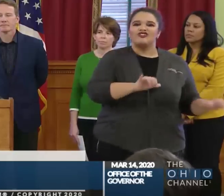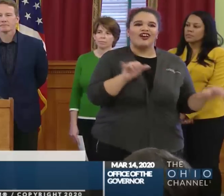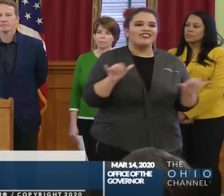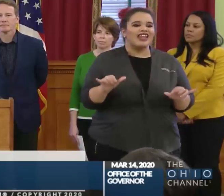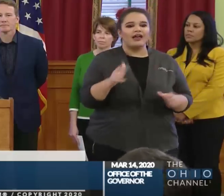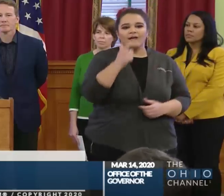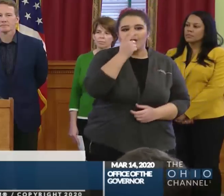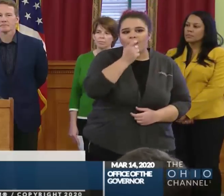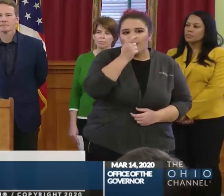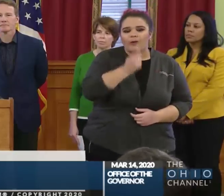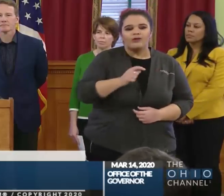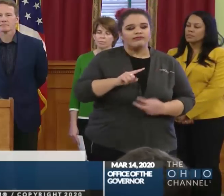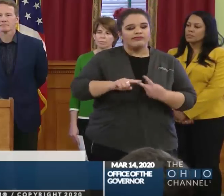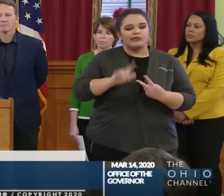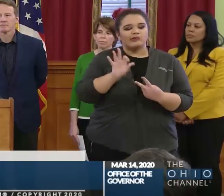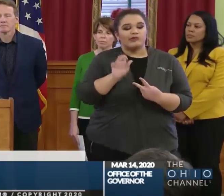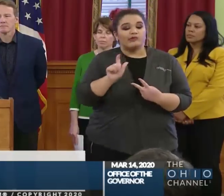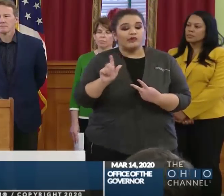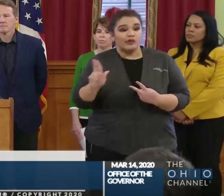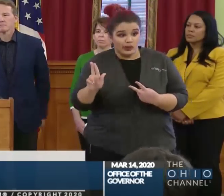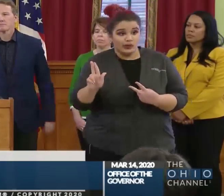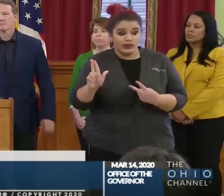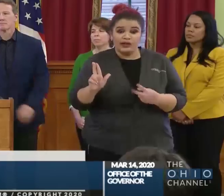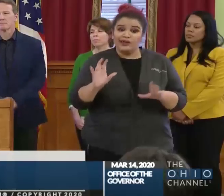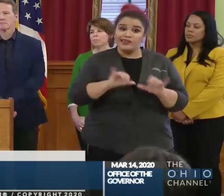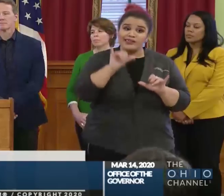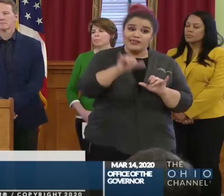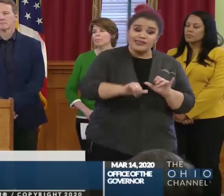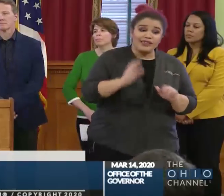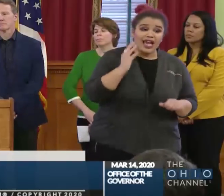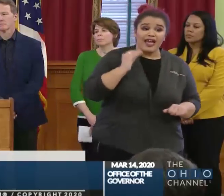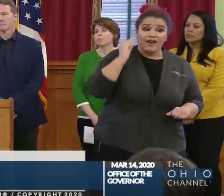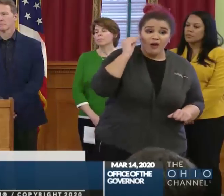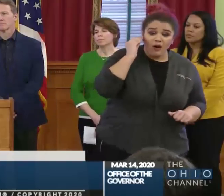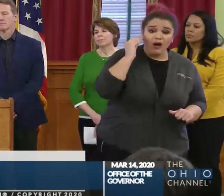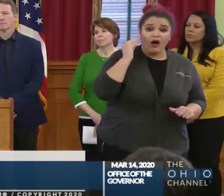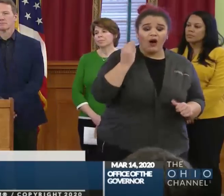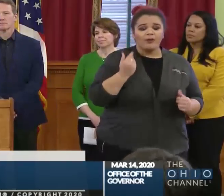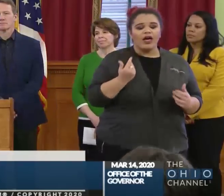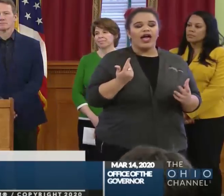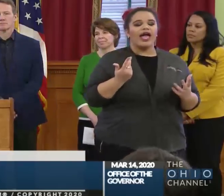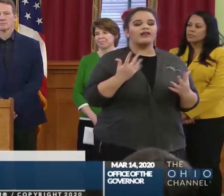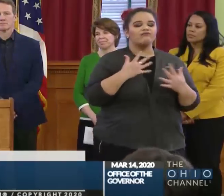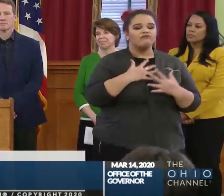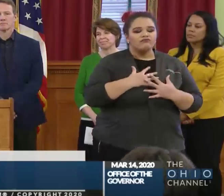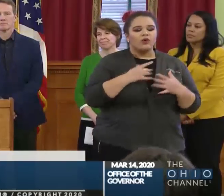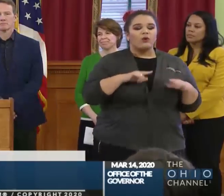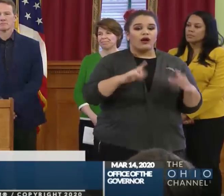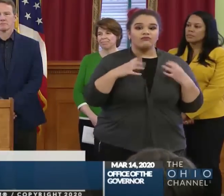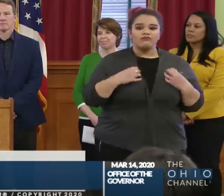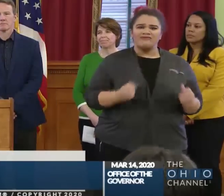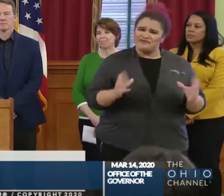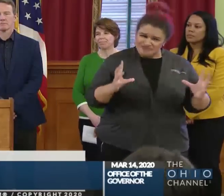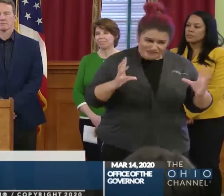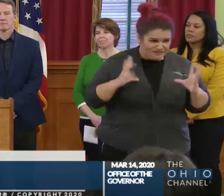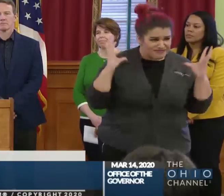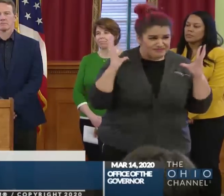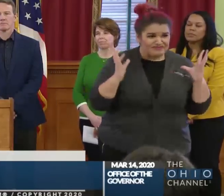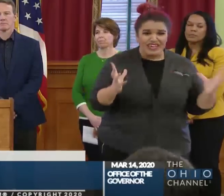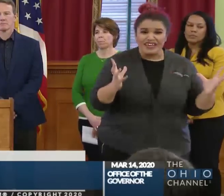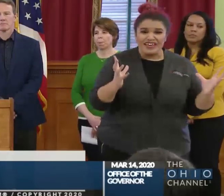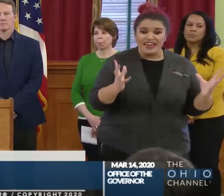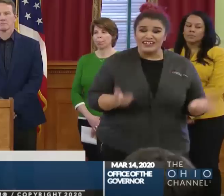flu. And it's okay to ride it out at home and not expose other people. And that's where you might do this self-quarantining. You might stick to